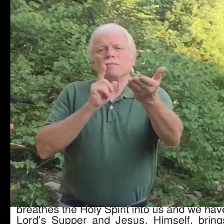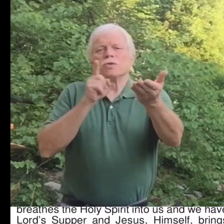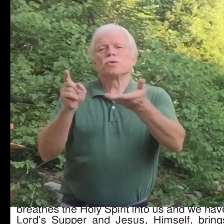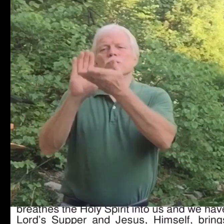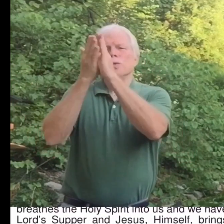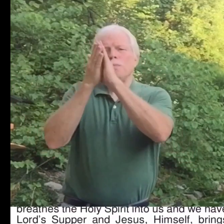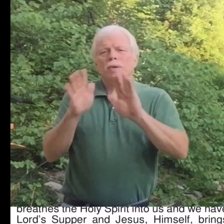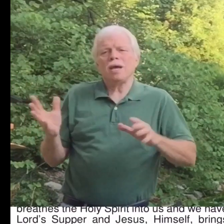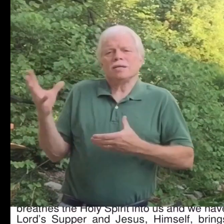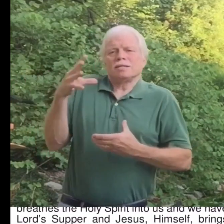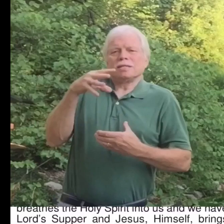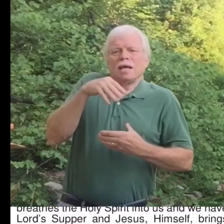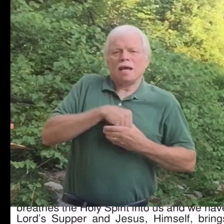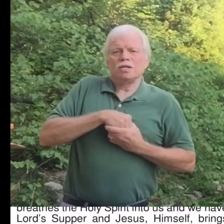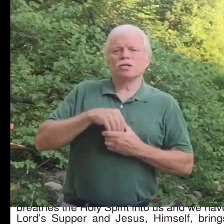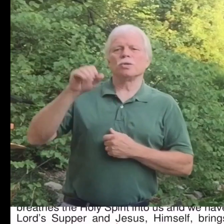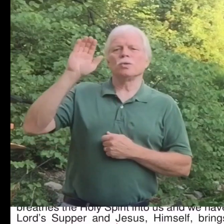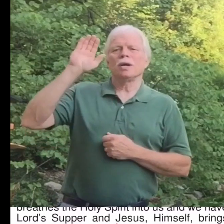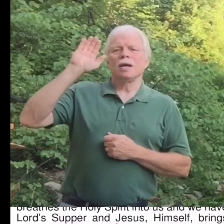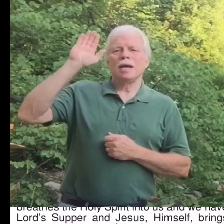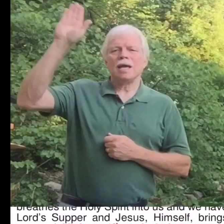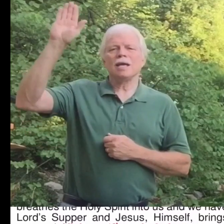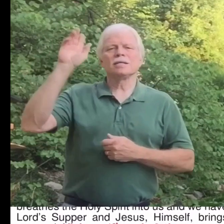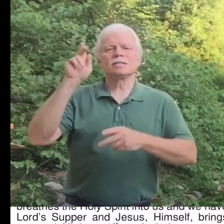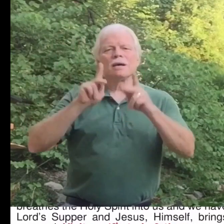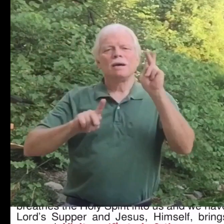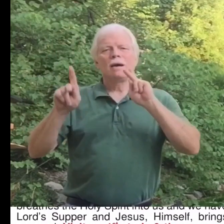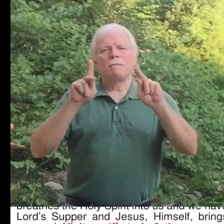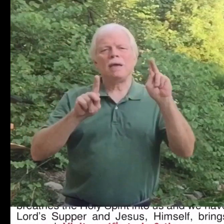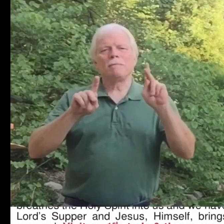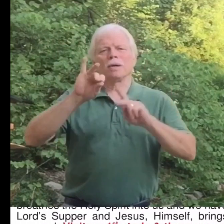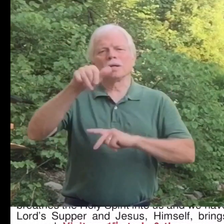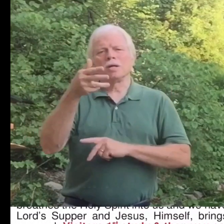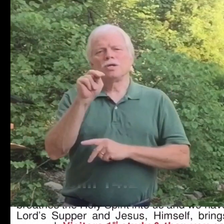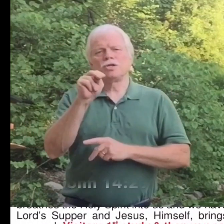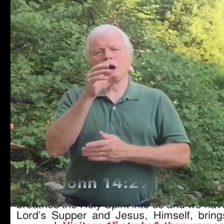brings true peace into his